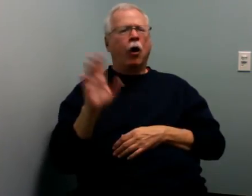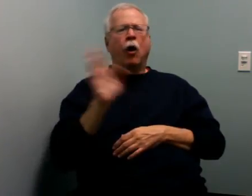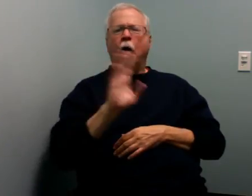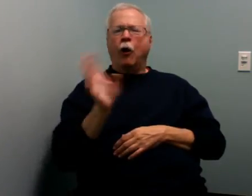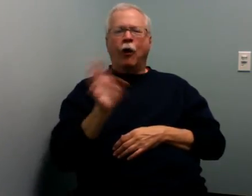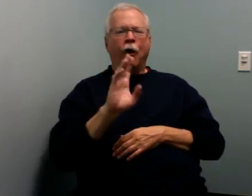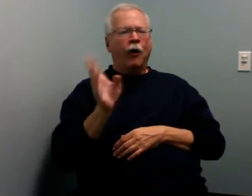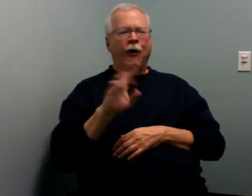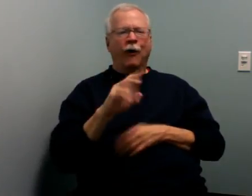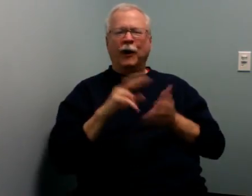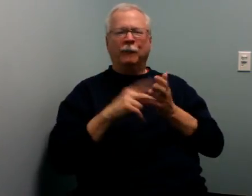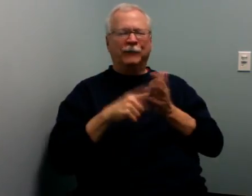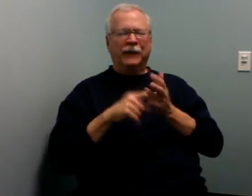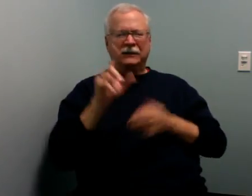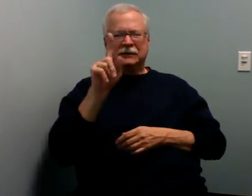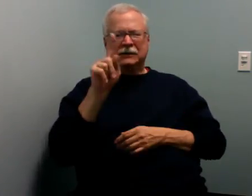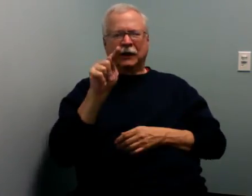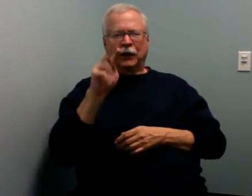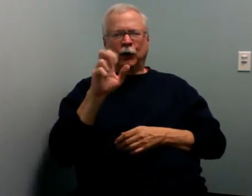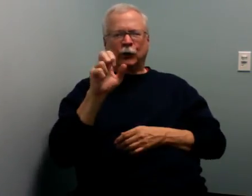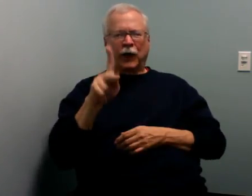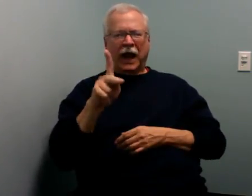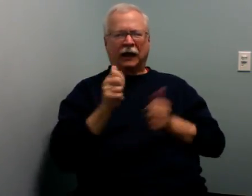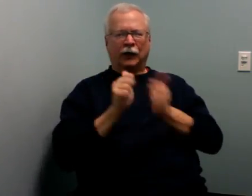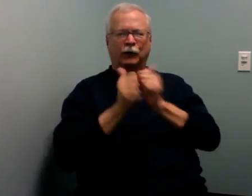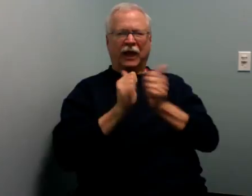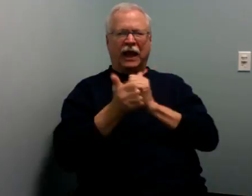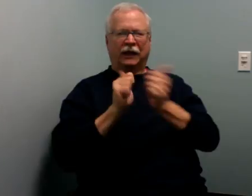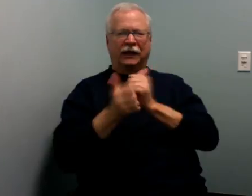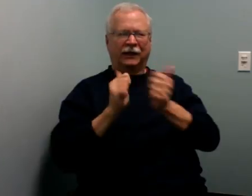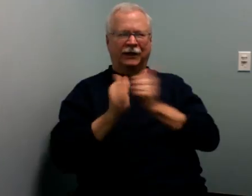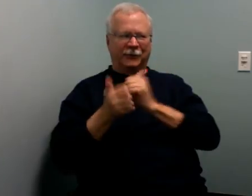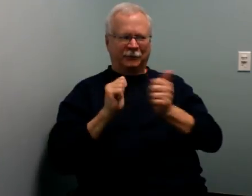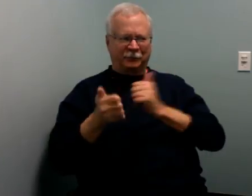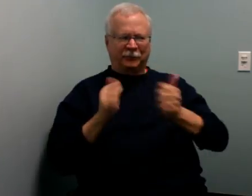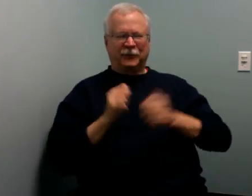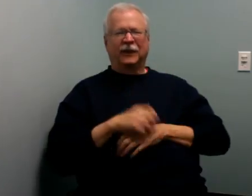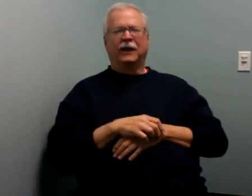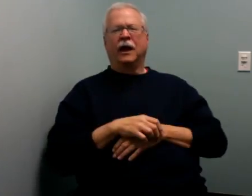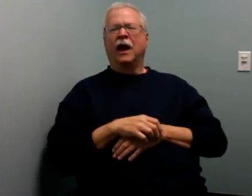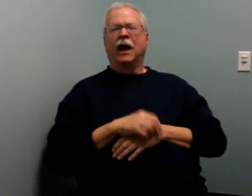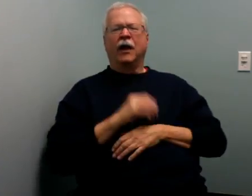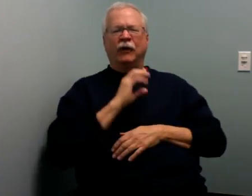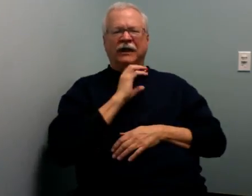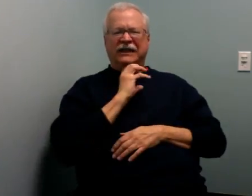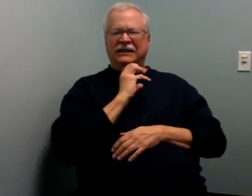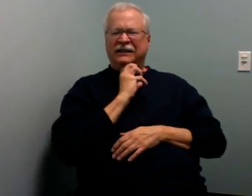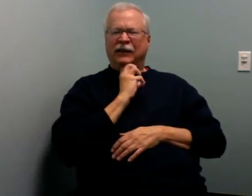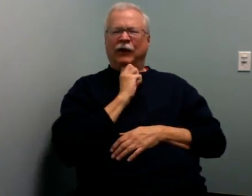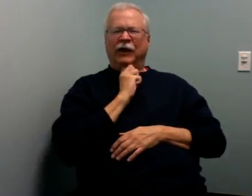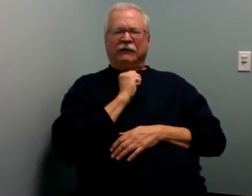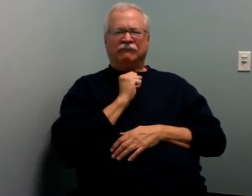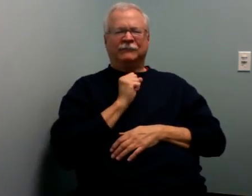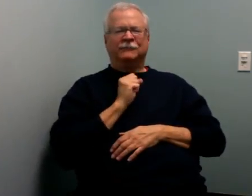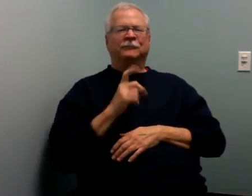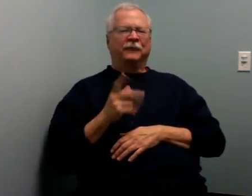Oh, no. Cross country doesn't mean Europe. It means track. Oh, I was under the impression that this was a different country that